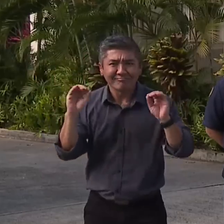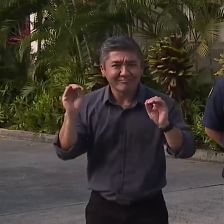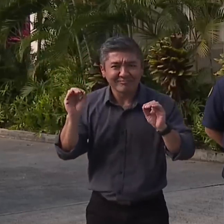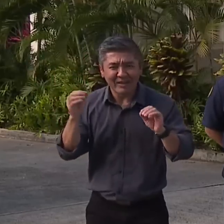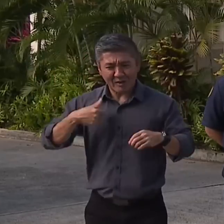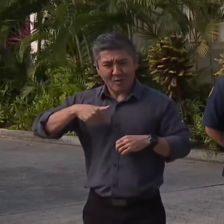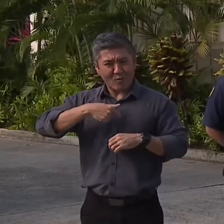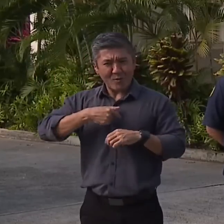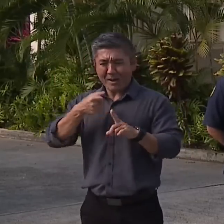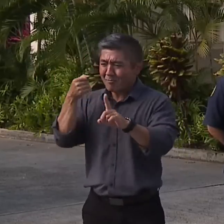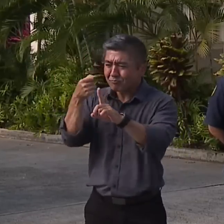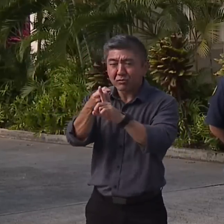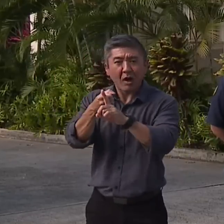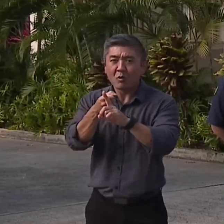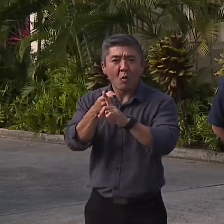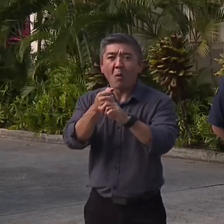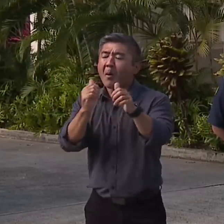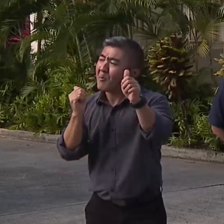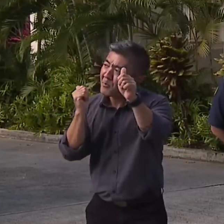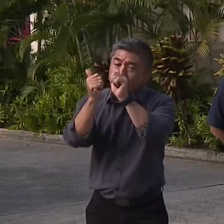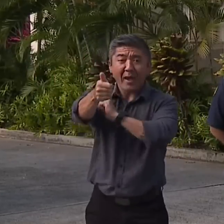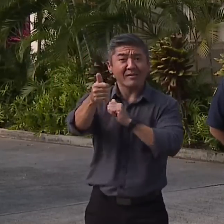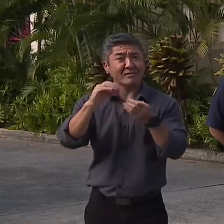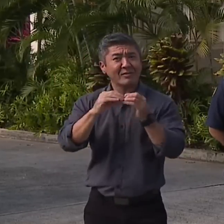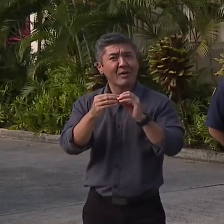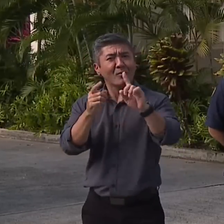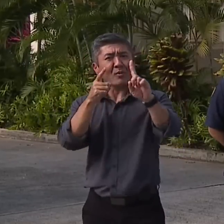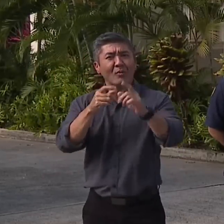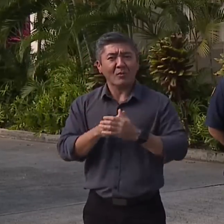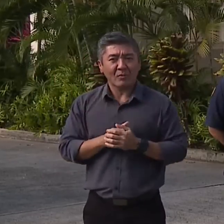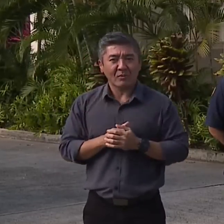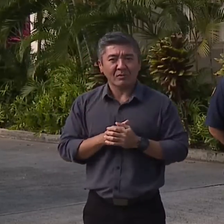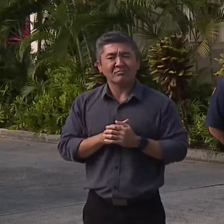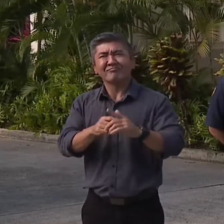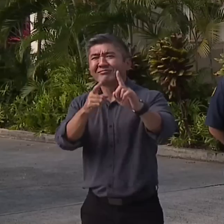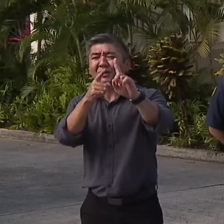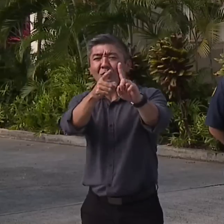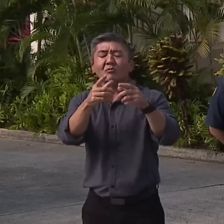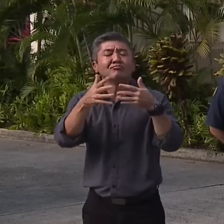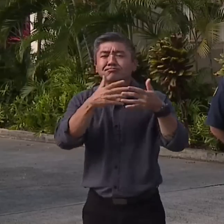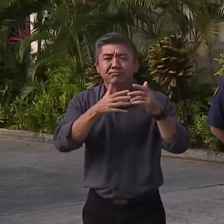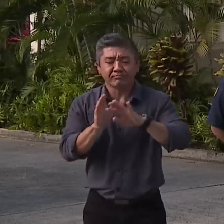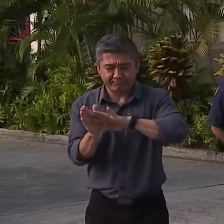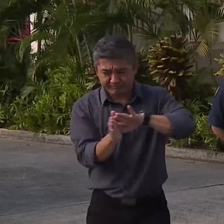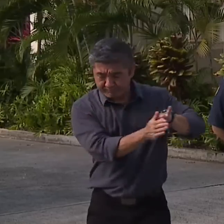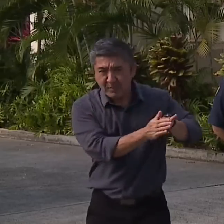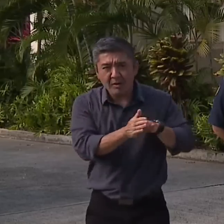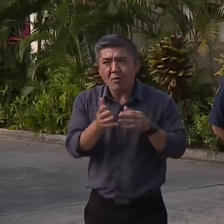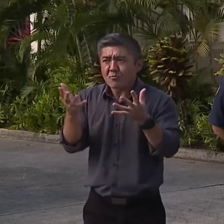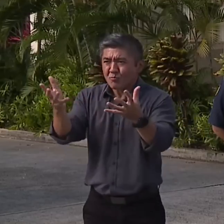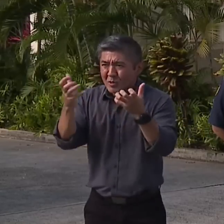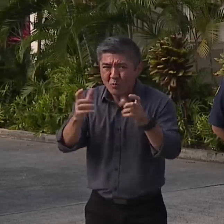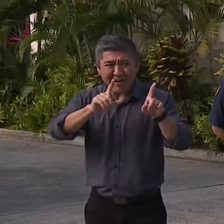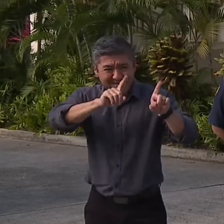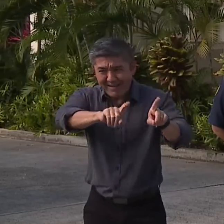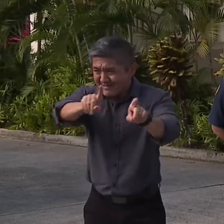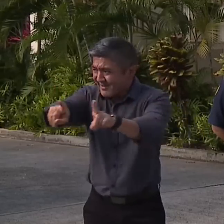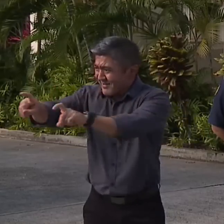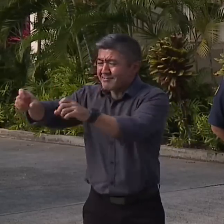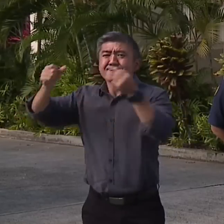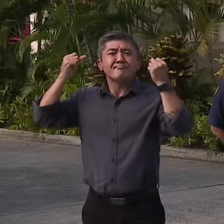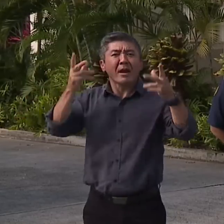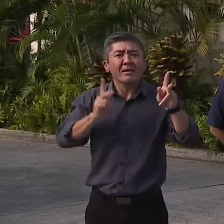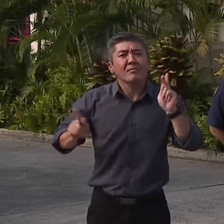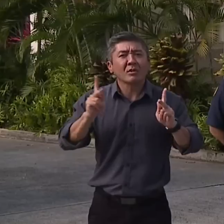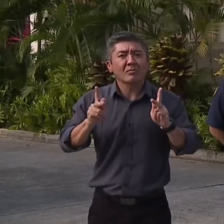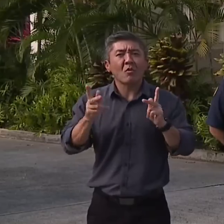a number of days. But it's not just the goal itself, it's getting folks tested in a surveillance